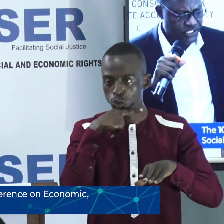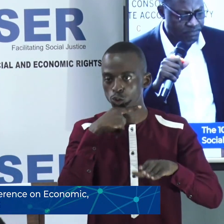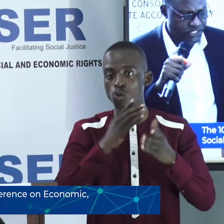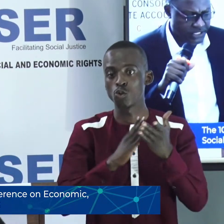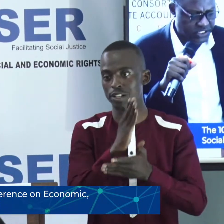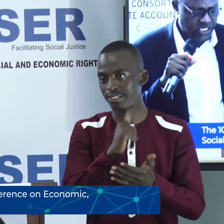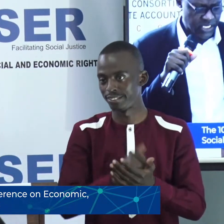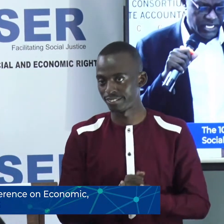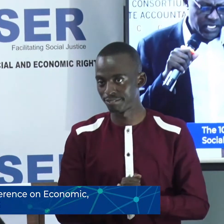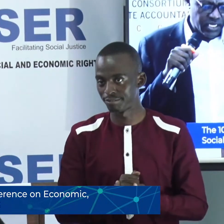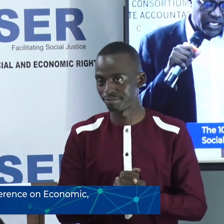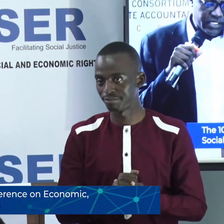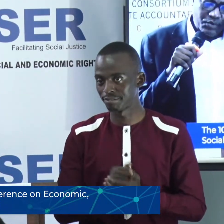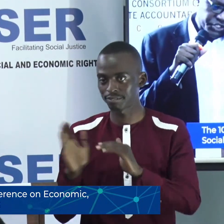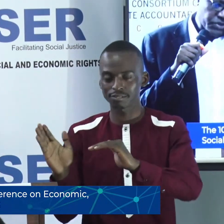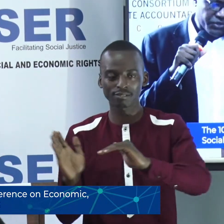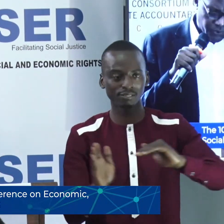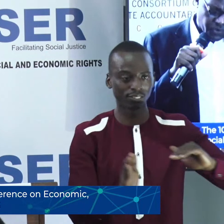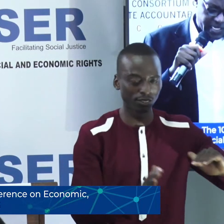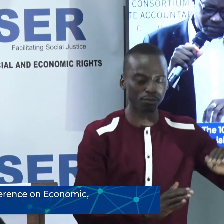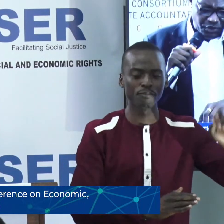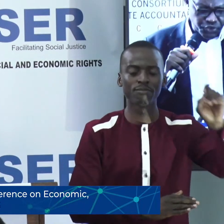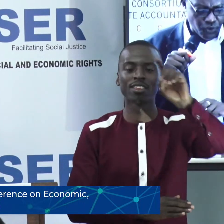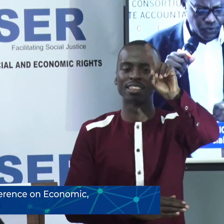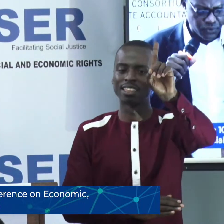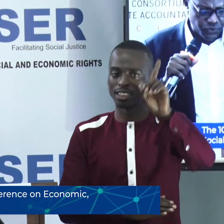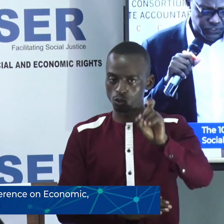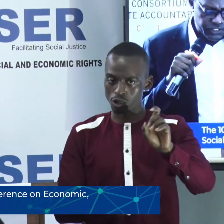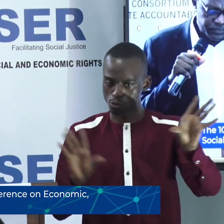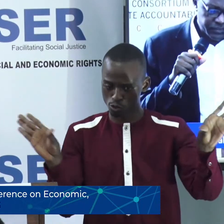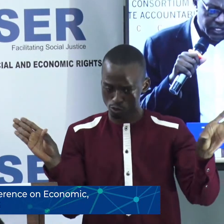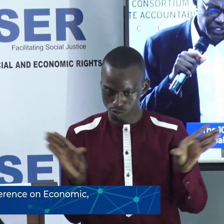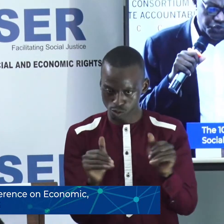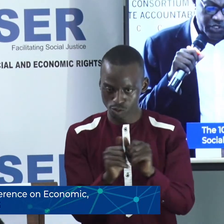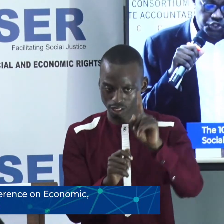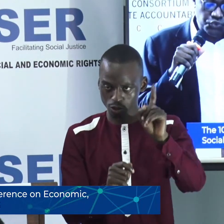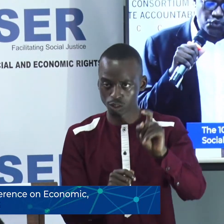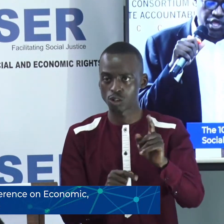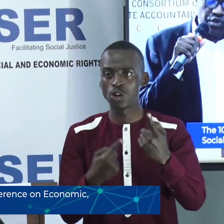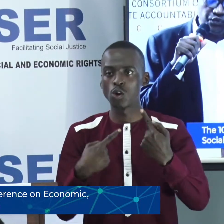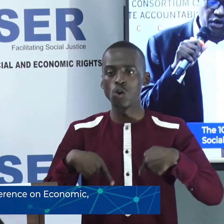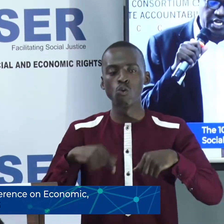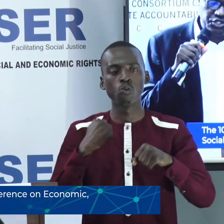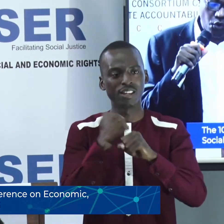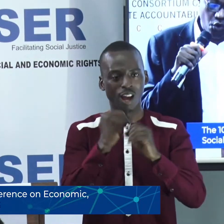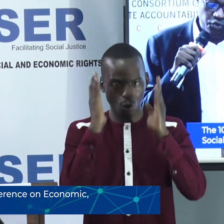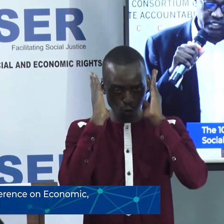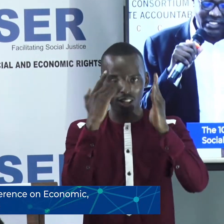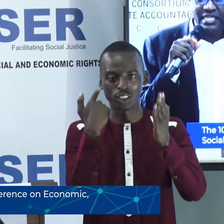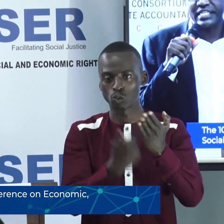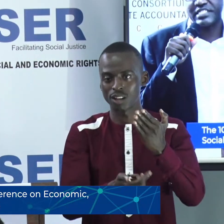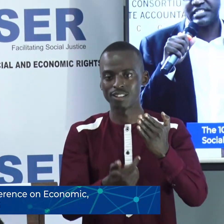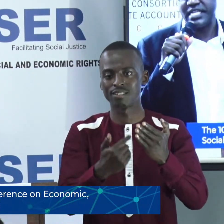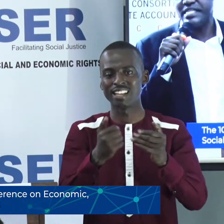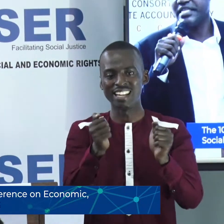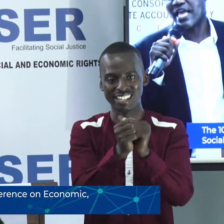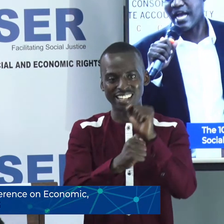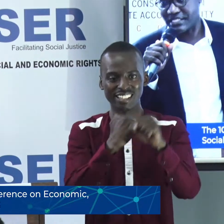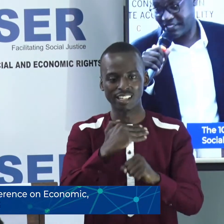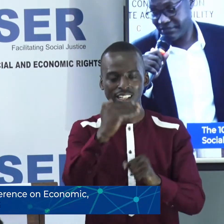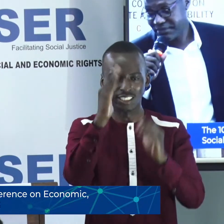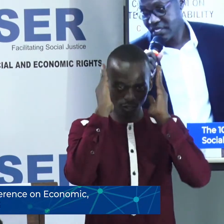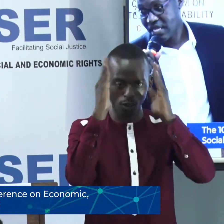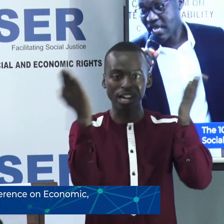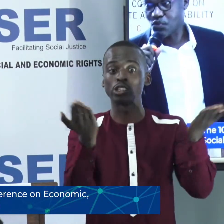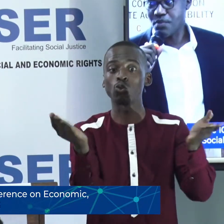the subject. The question, though, and I'm going to conclude, is what should we focus on in the next 10